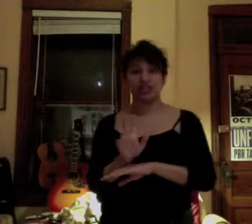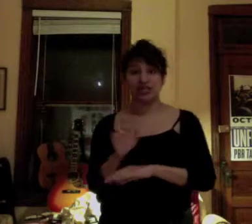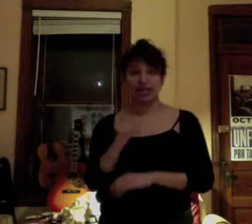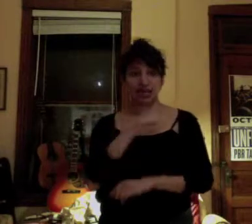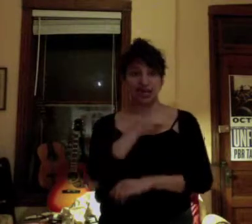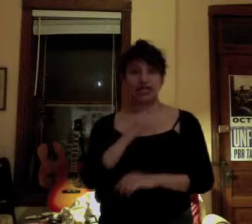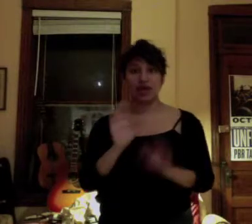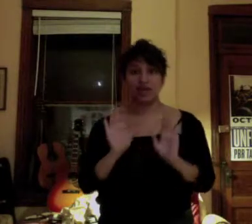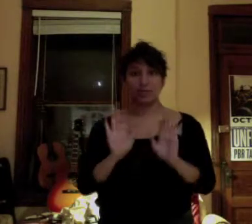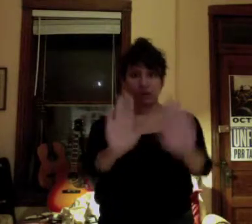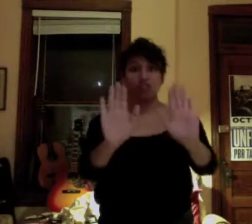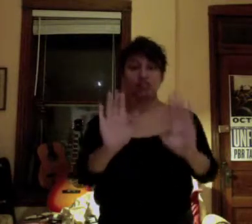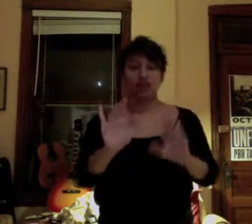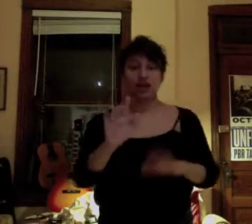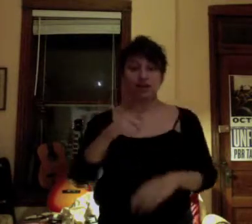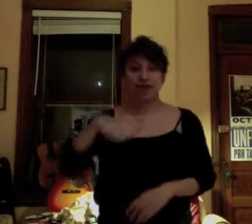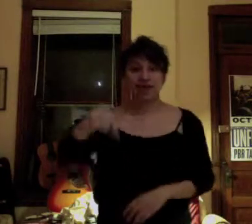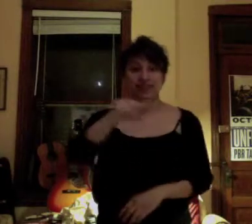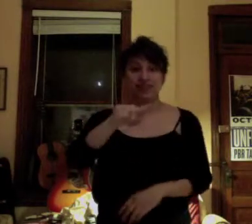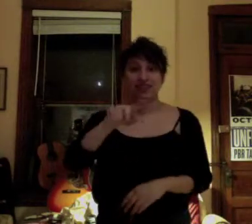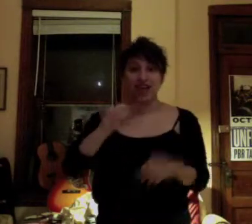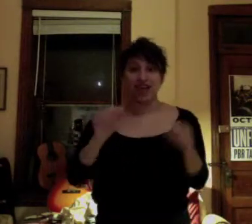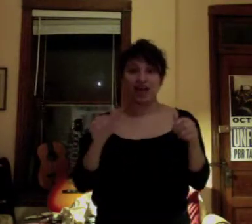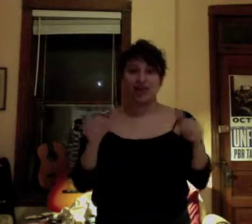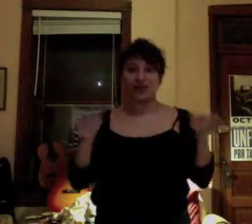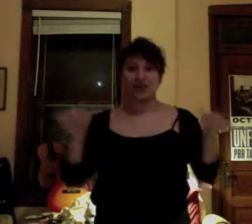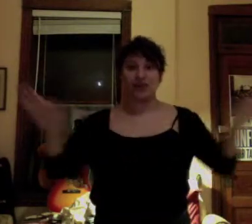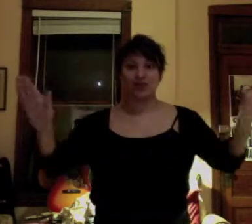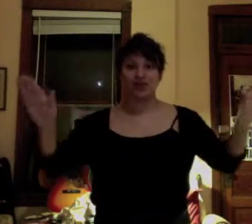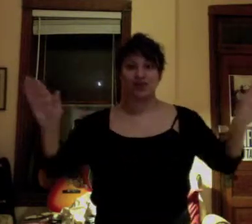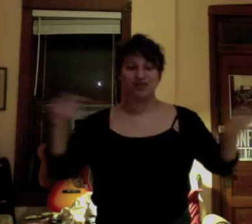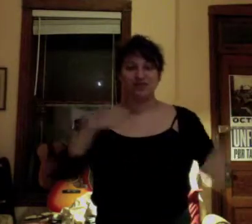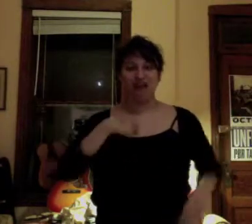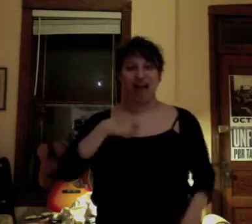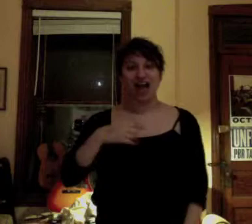they flew. I wish you all a good flight.